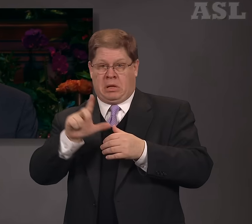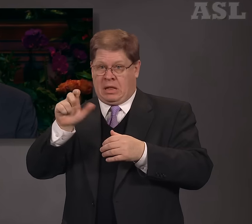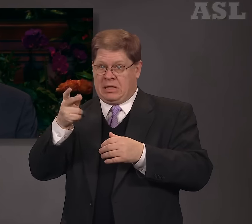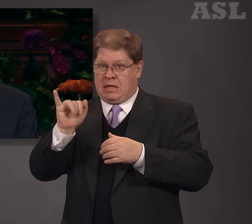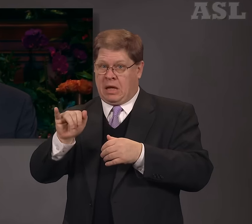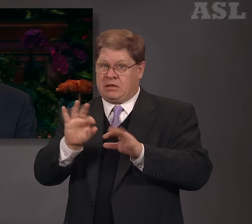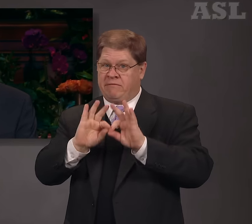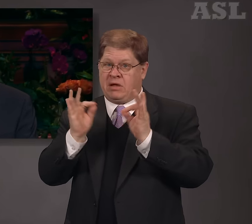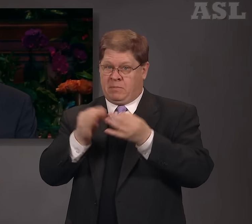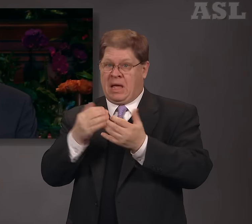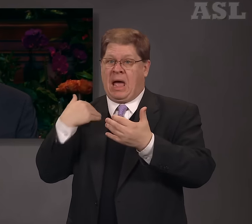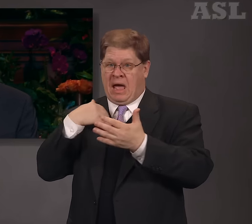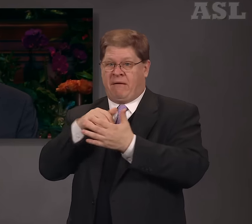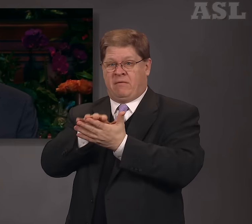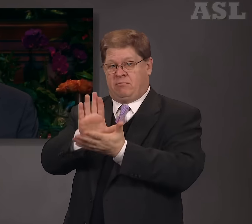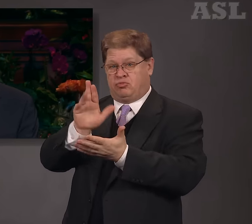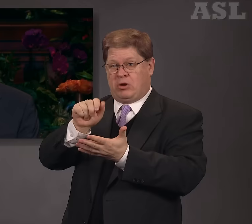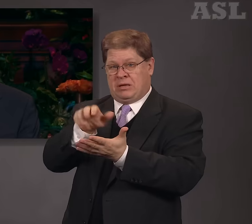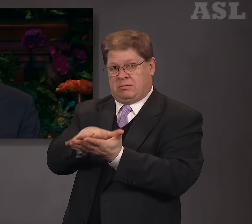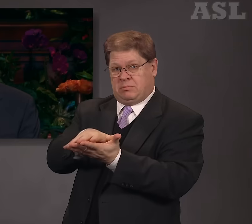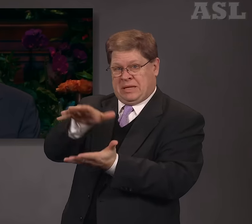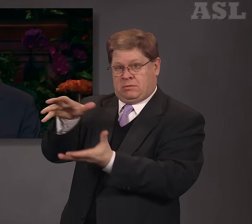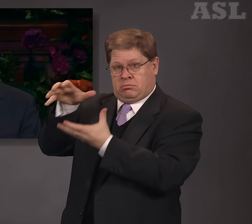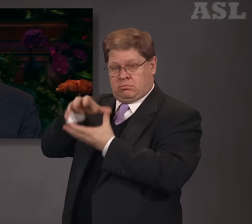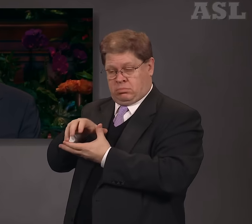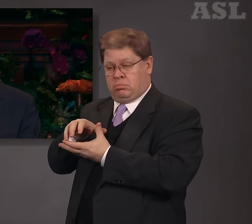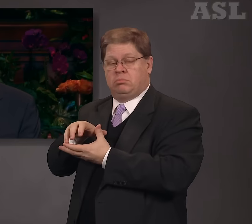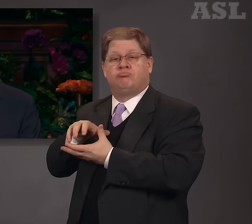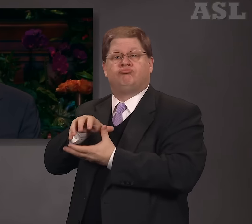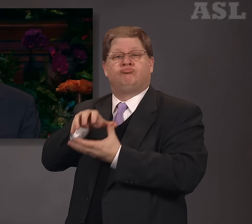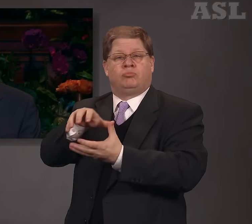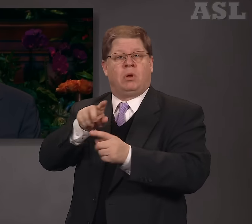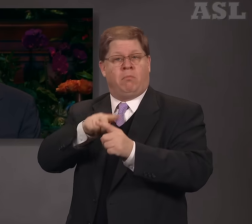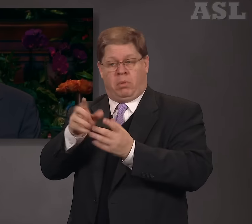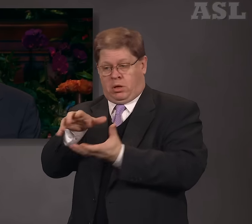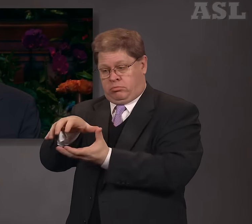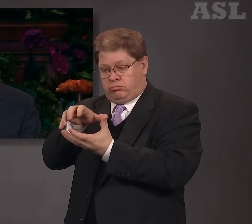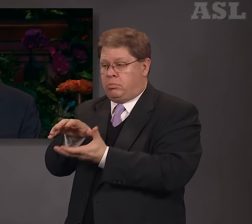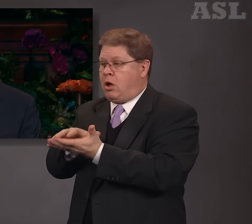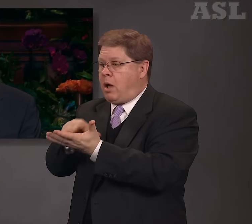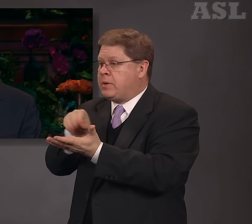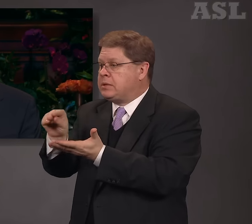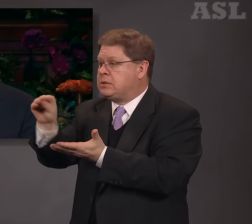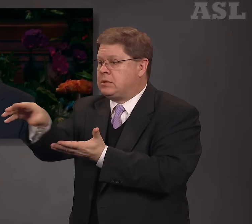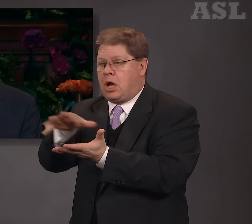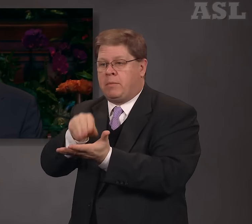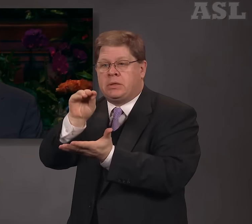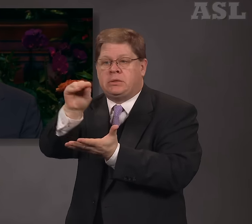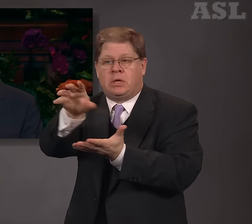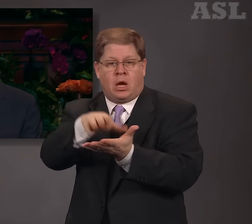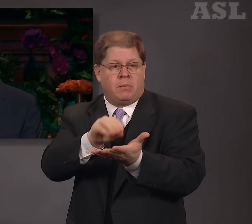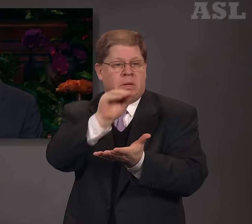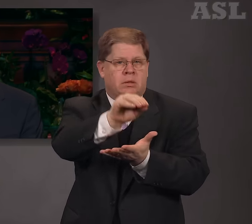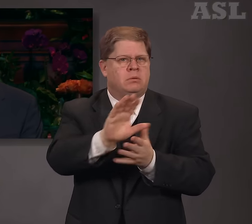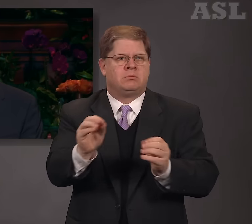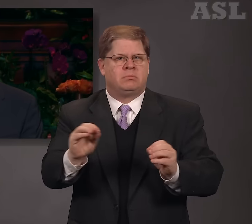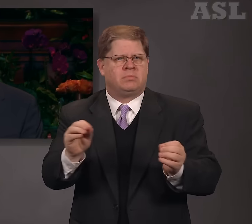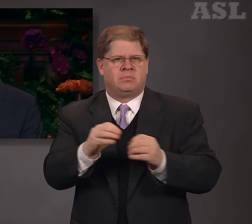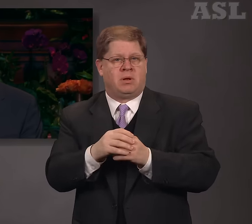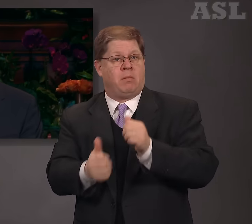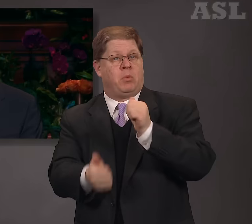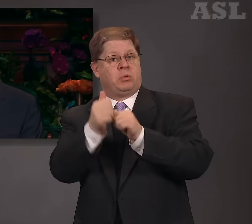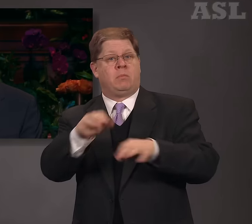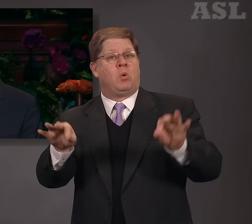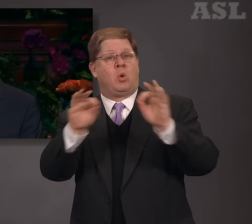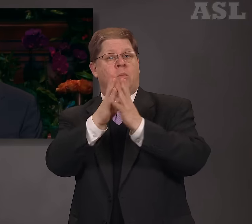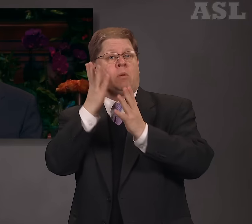were blessed to carry the brass plates with them, but they didn't have a copy for every tent. The most important copy